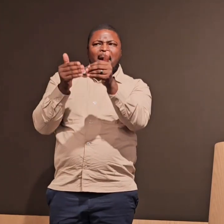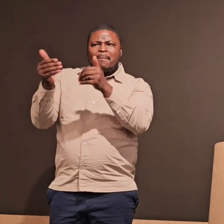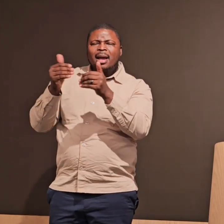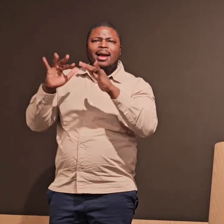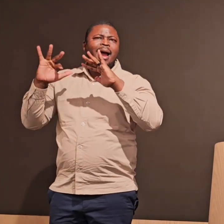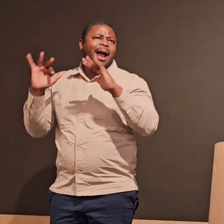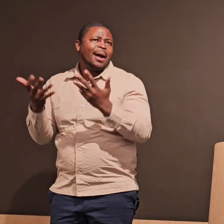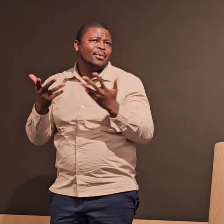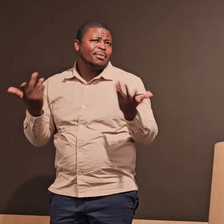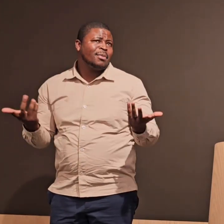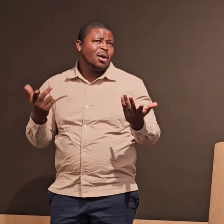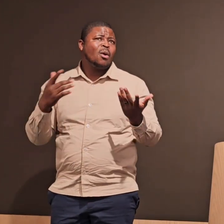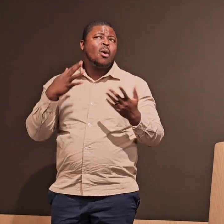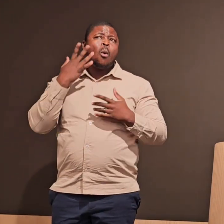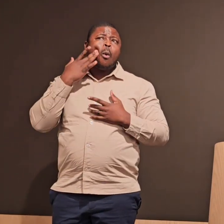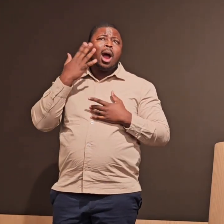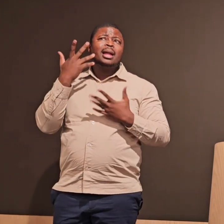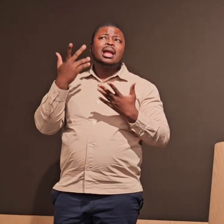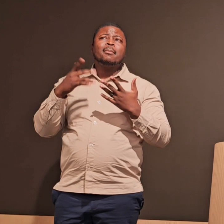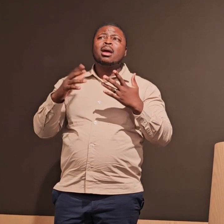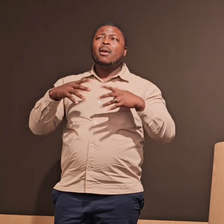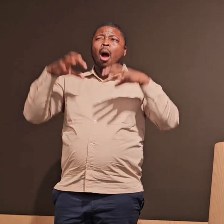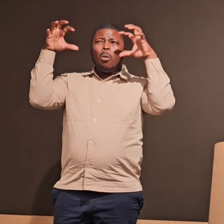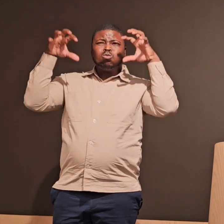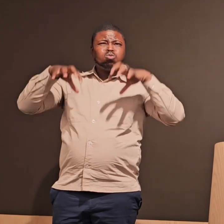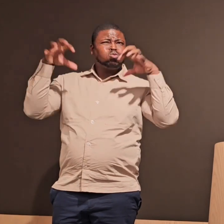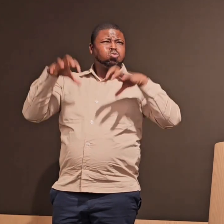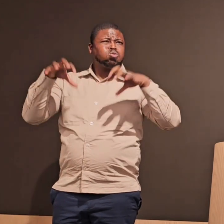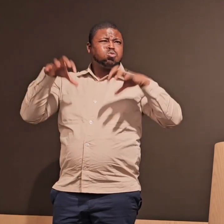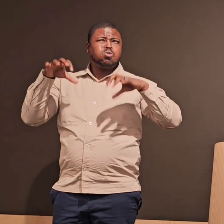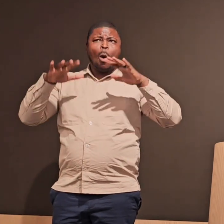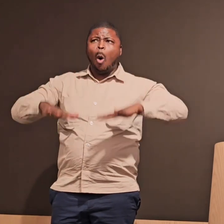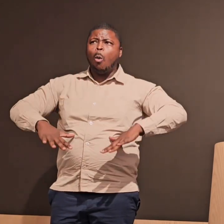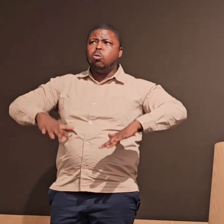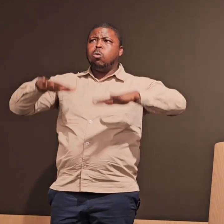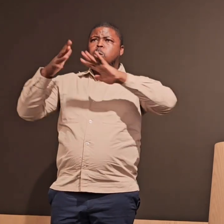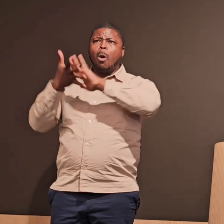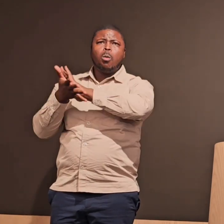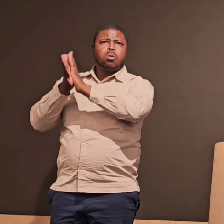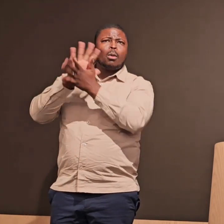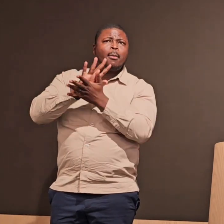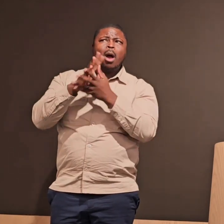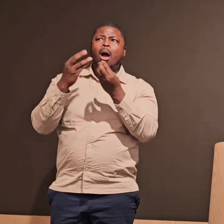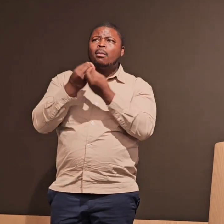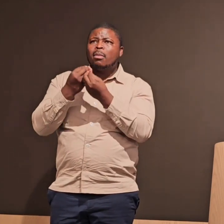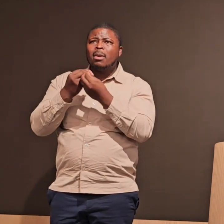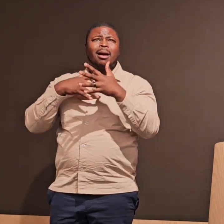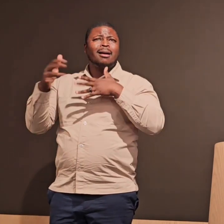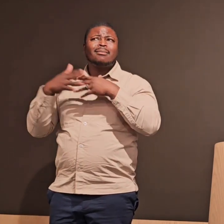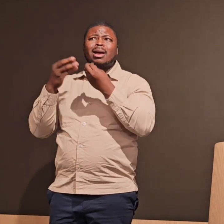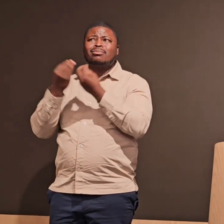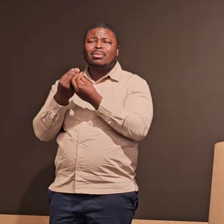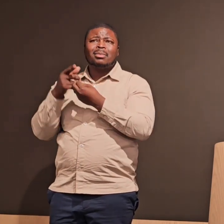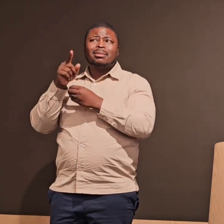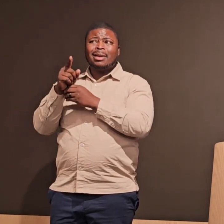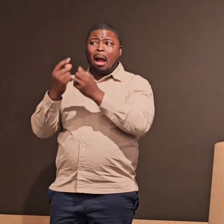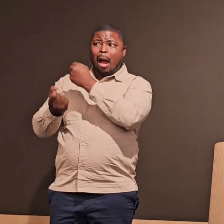when they are struck by a sudden disappointments due to various causes, including climate